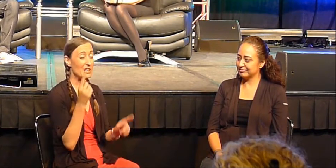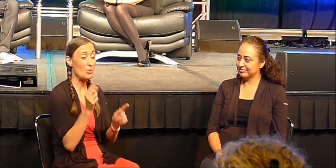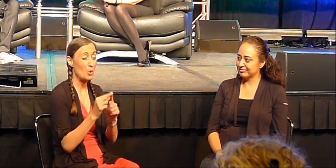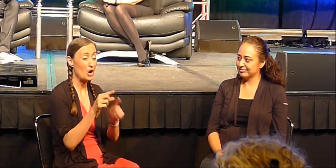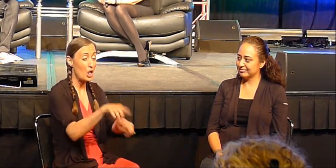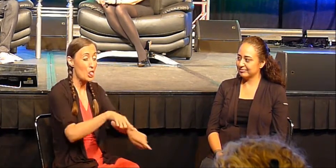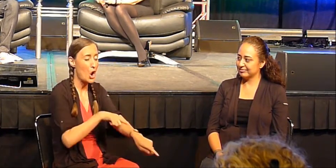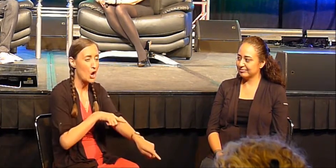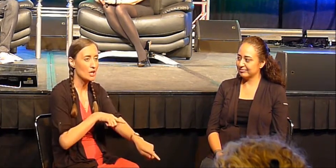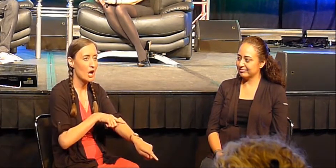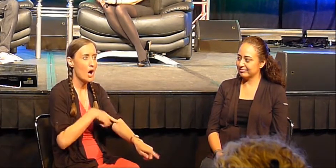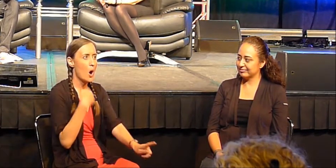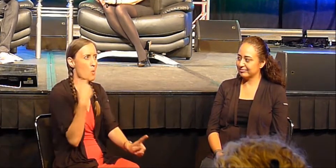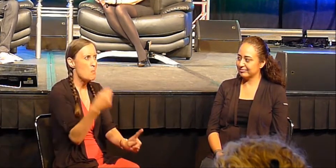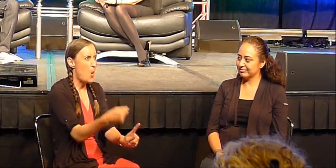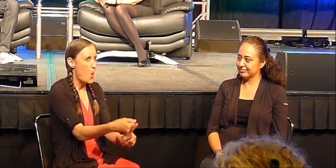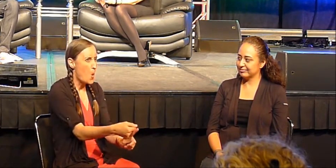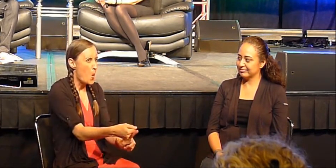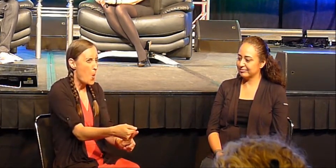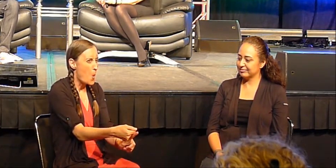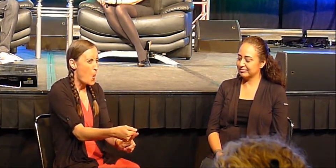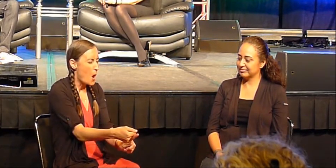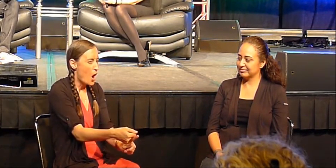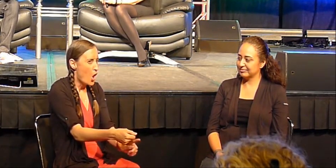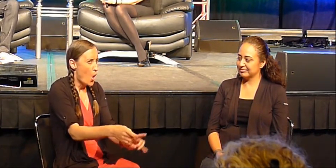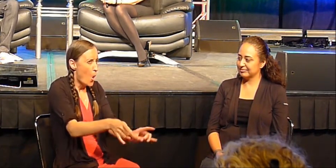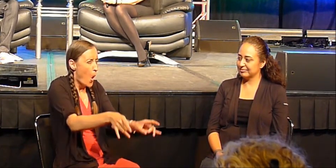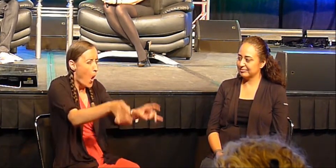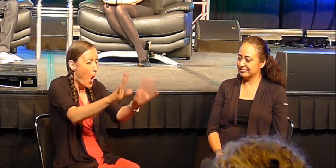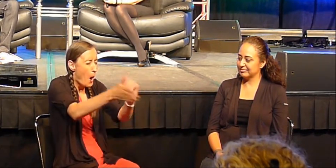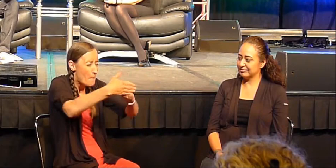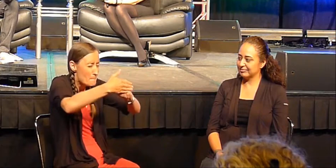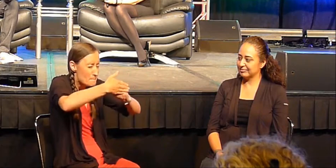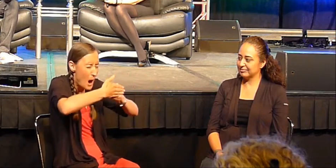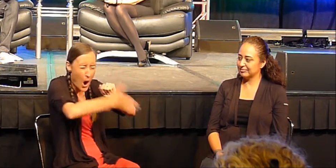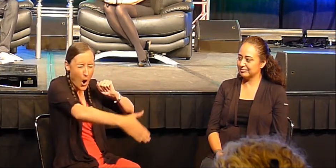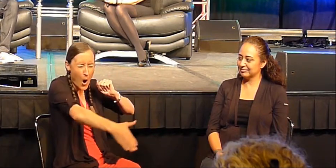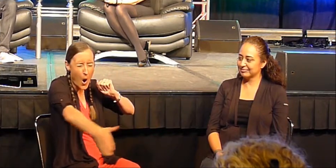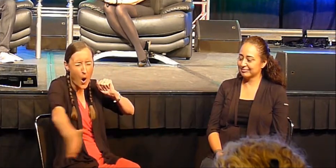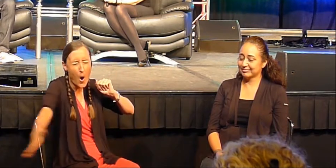when he let out the most monumental fart.